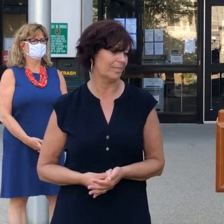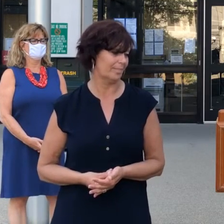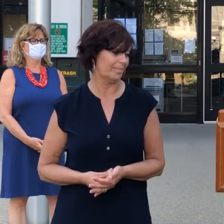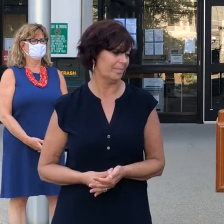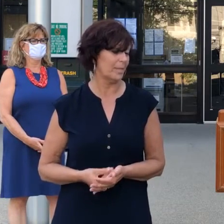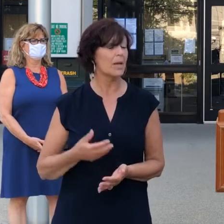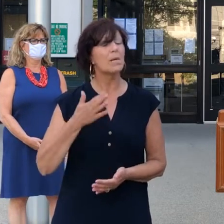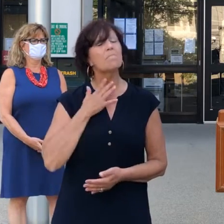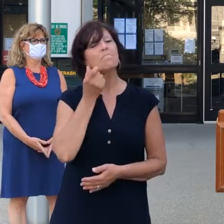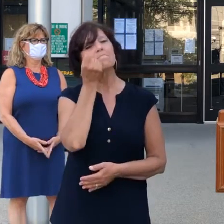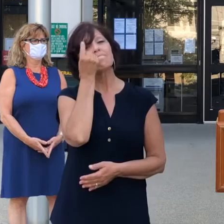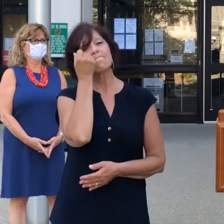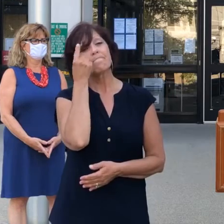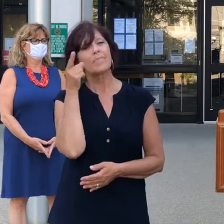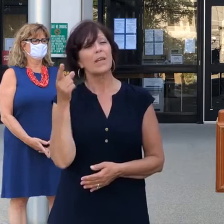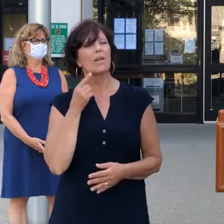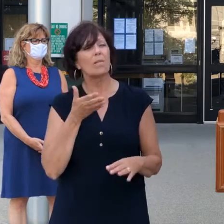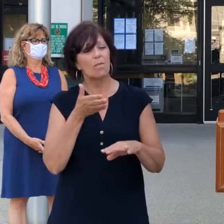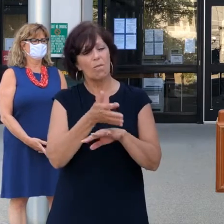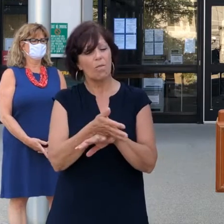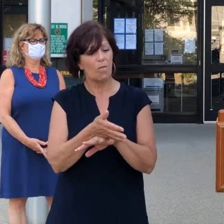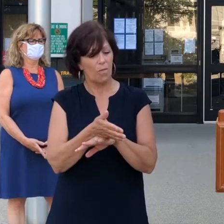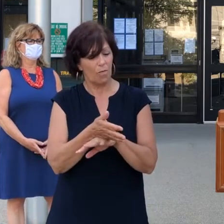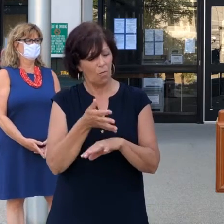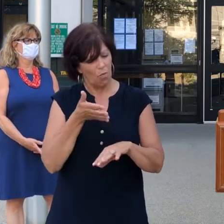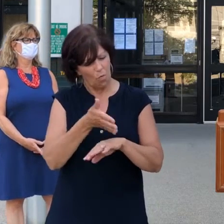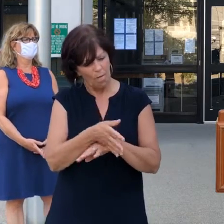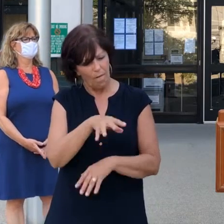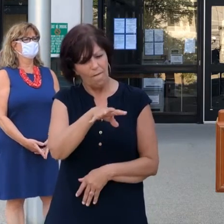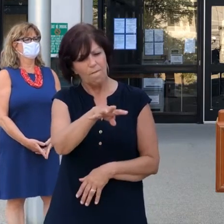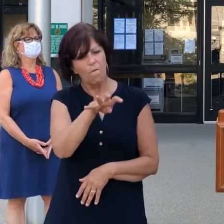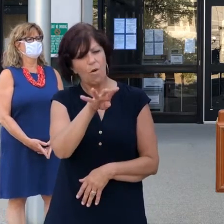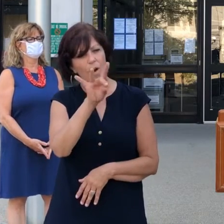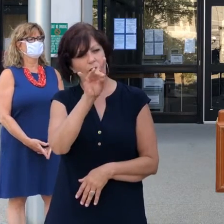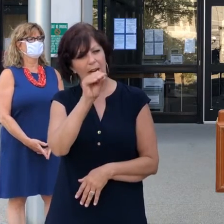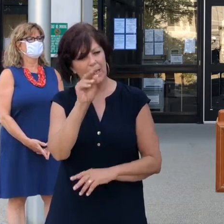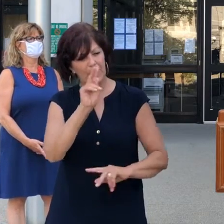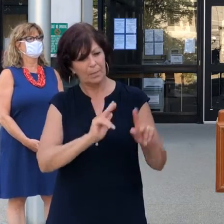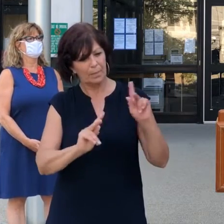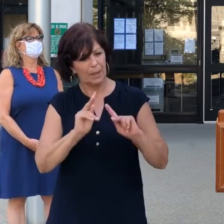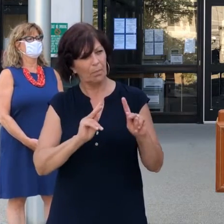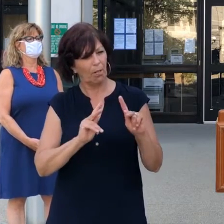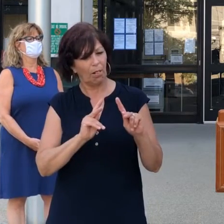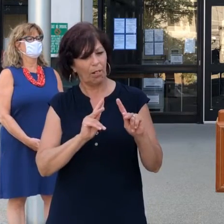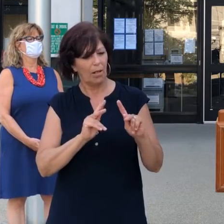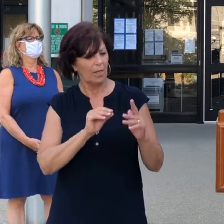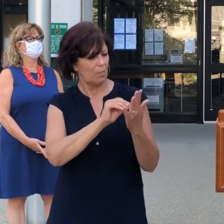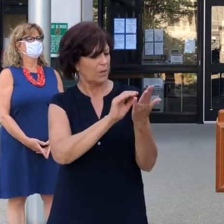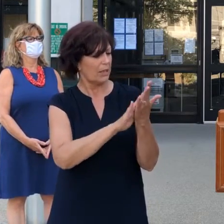My understanding is I think they had over 400, they identified over 480 individuals in the PPP